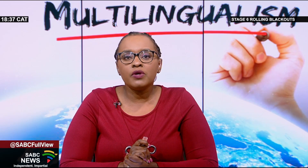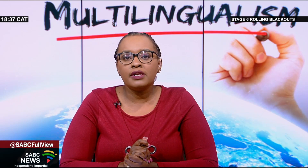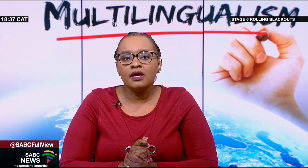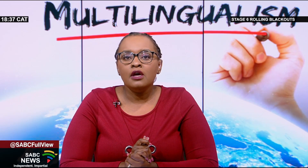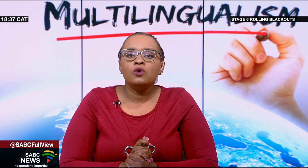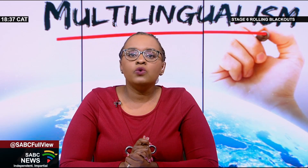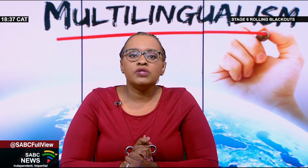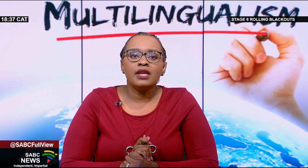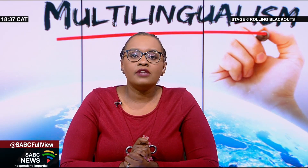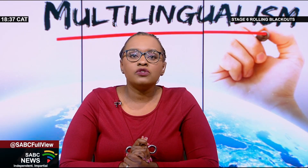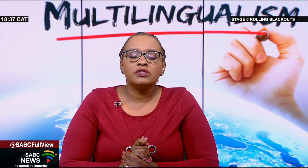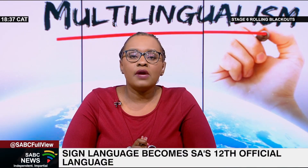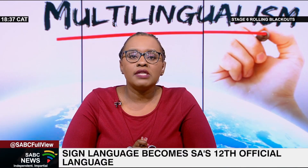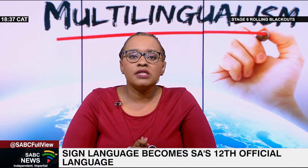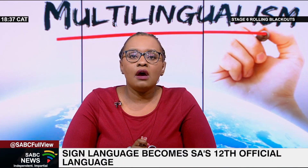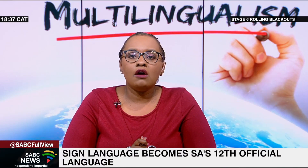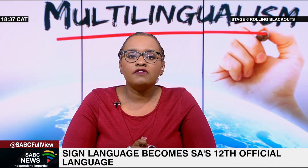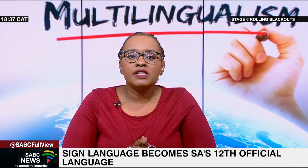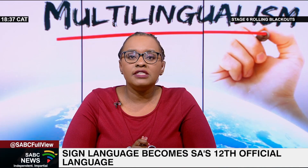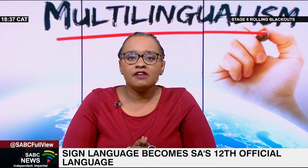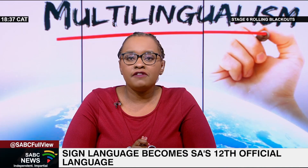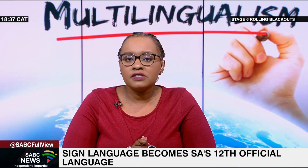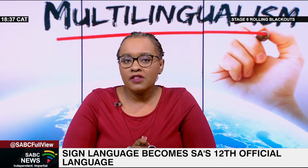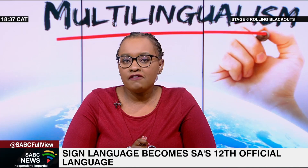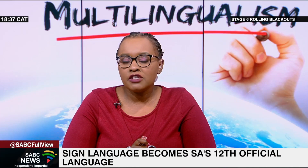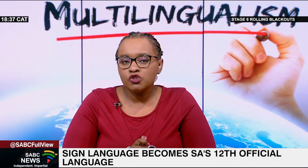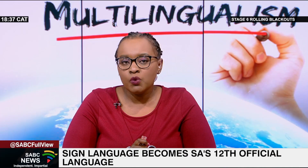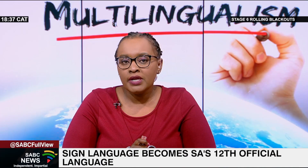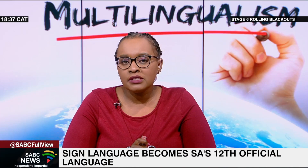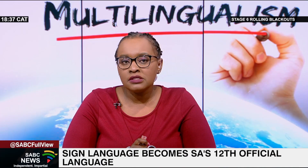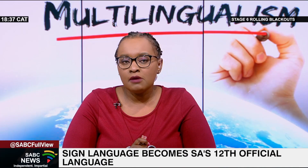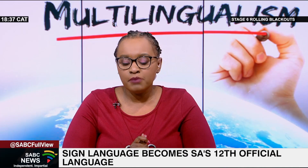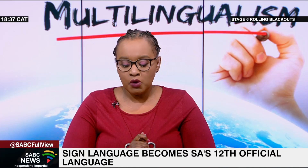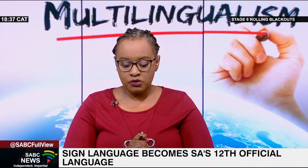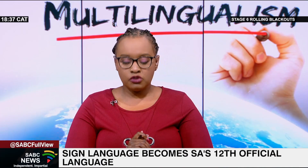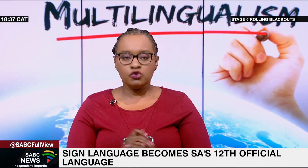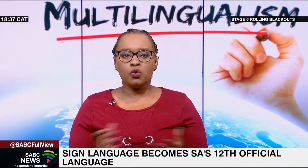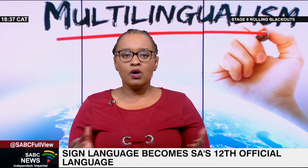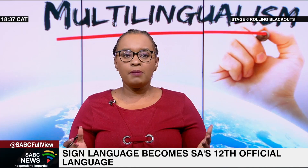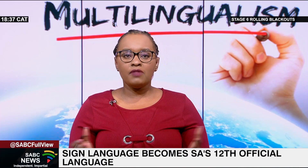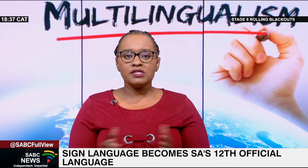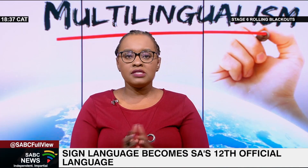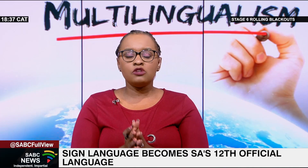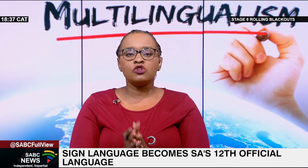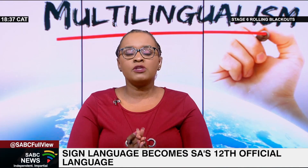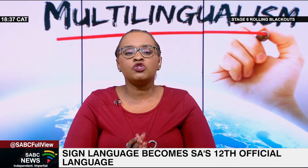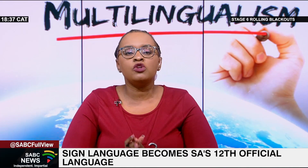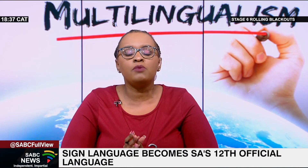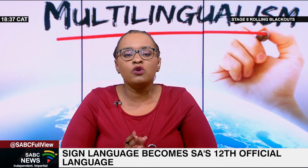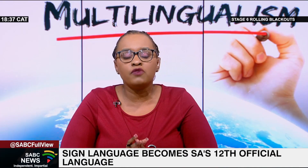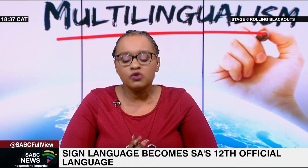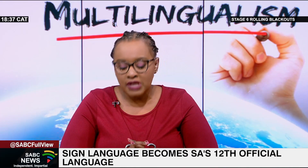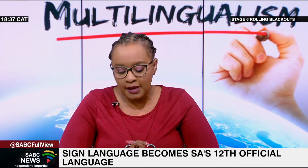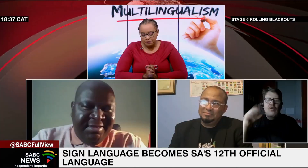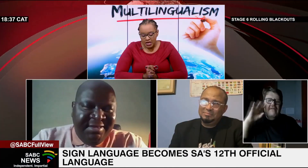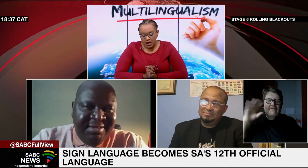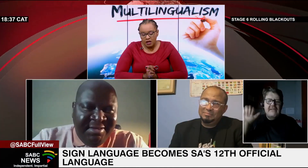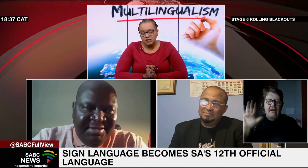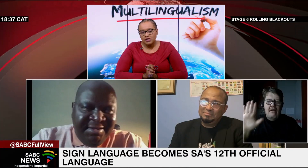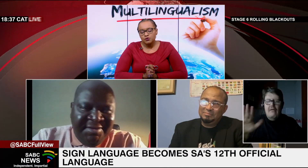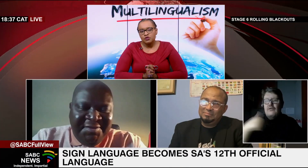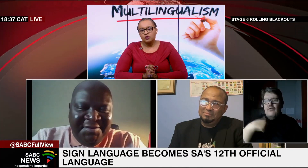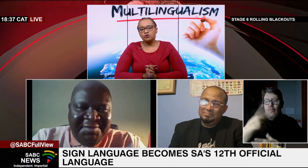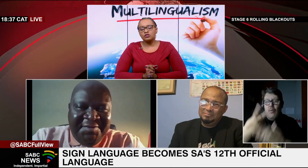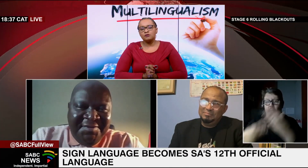Bruno Druchen, who's a national director of Deaf South Africa, join us both to talk about this. Thank you so much to you both for your time.